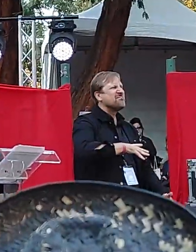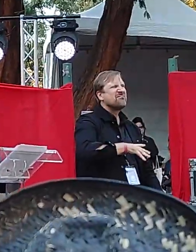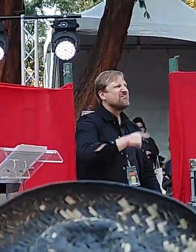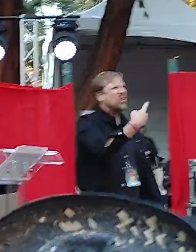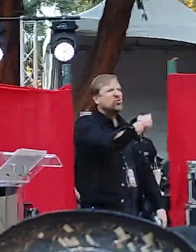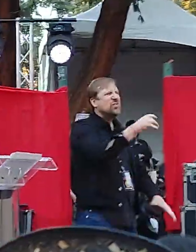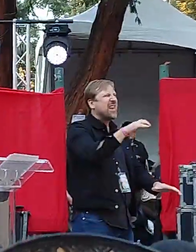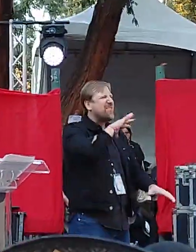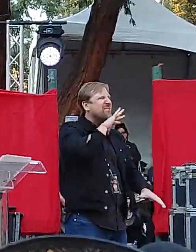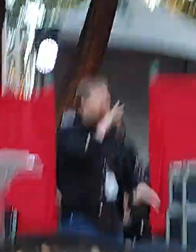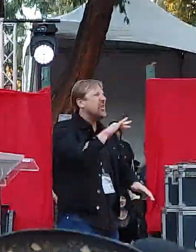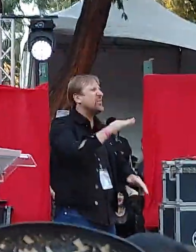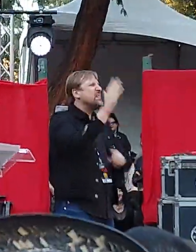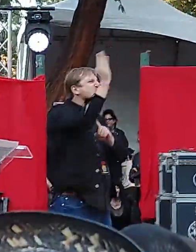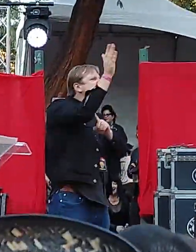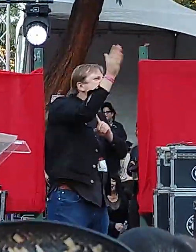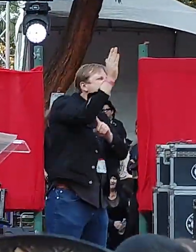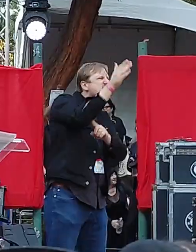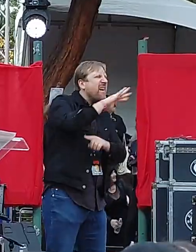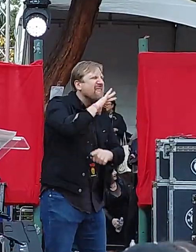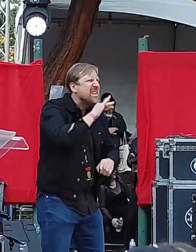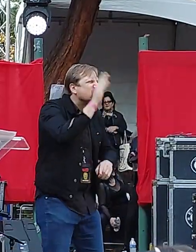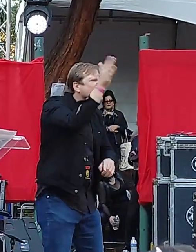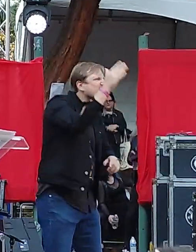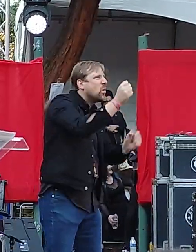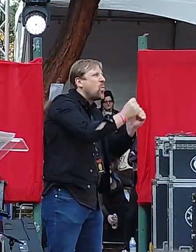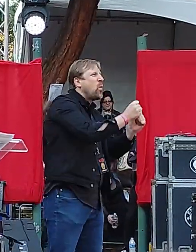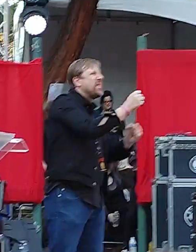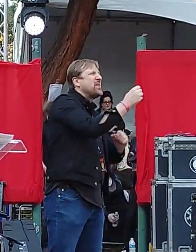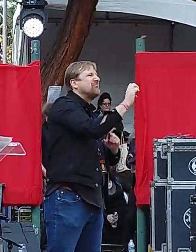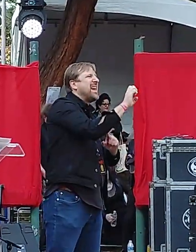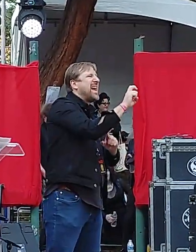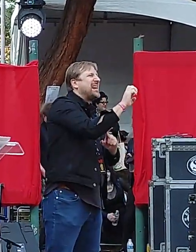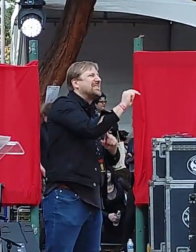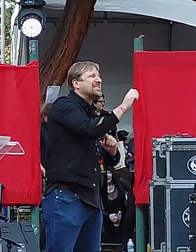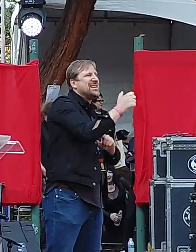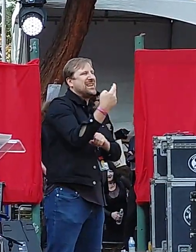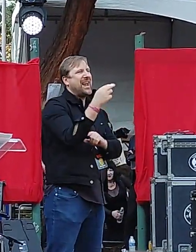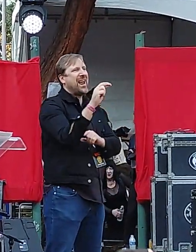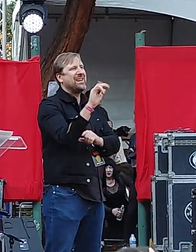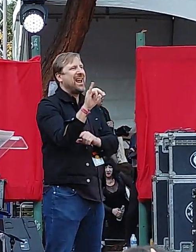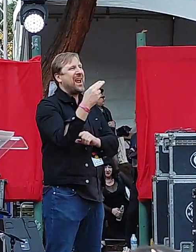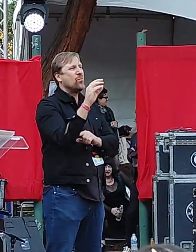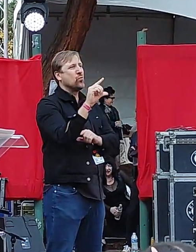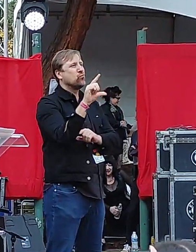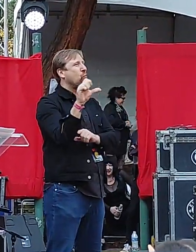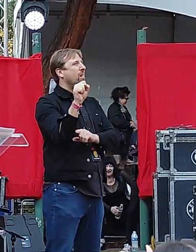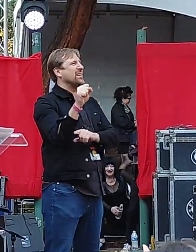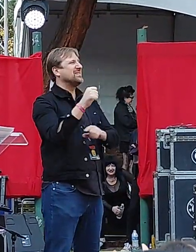She's done filthy spoken word diatribes with Exene and Henry Rollins and sang such evil hits as